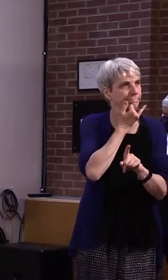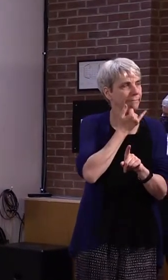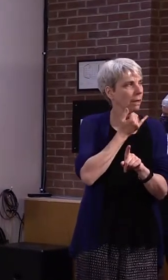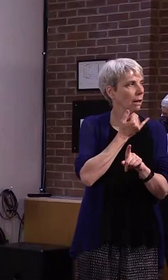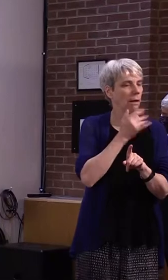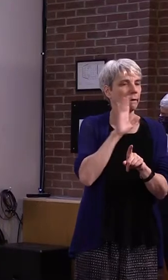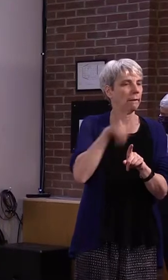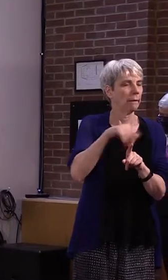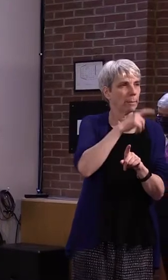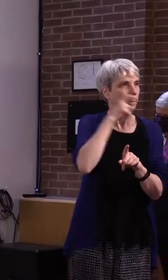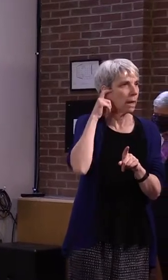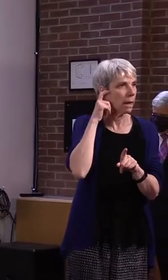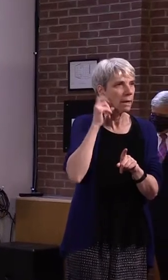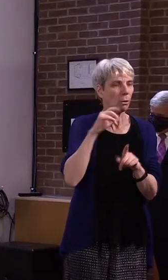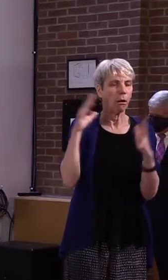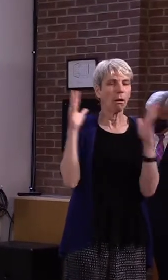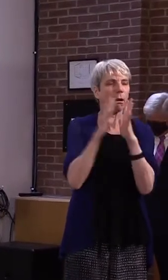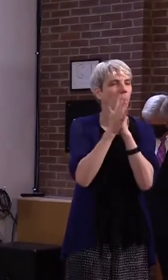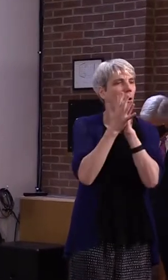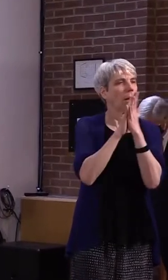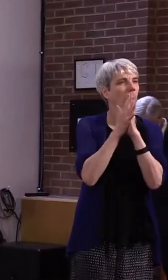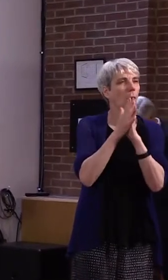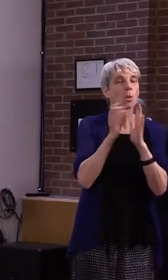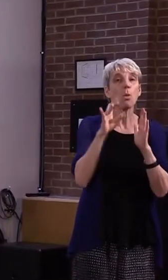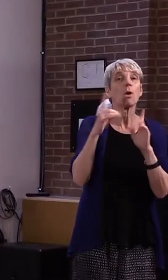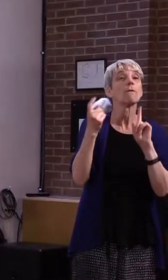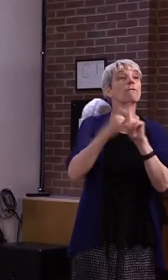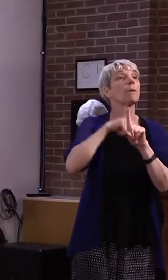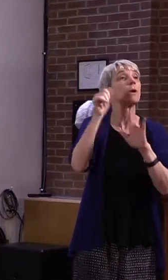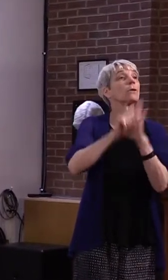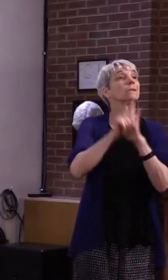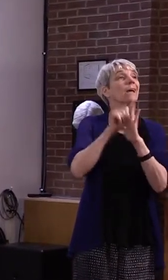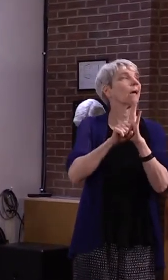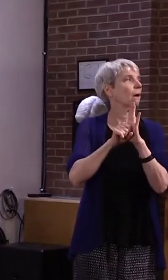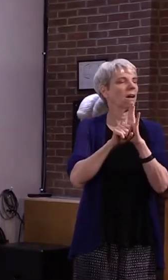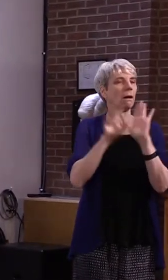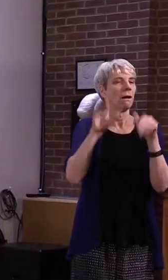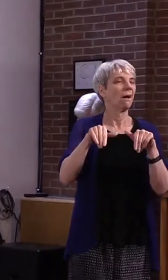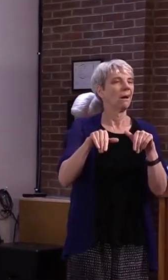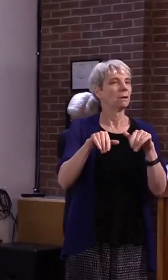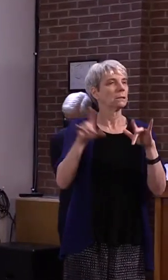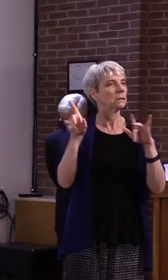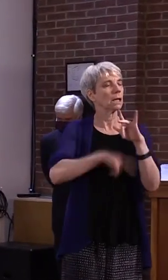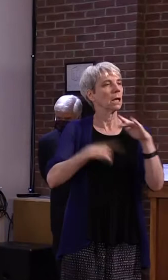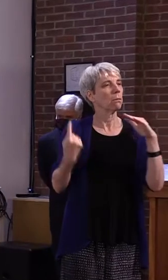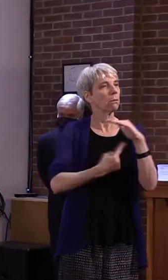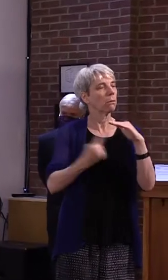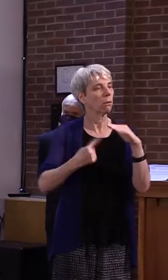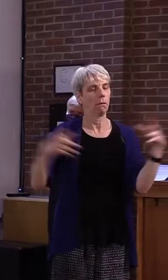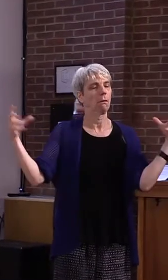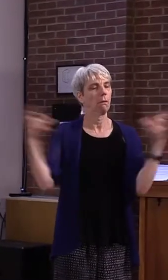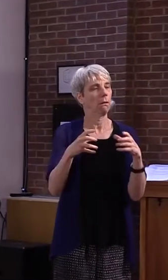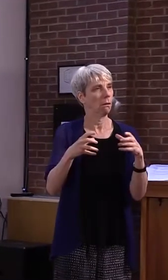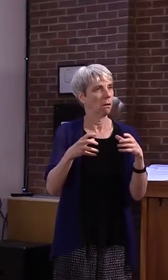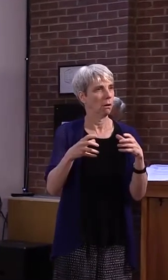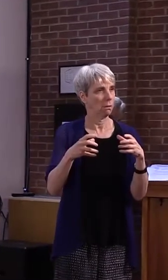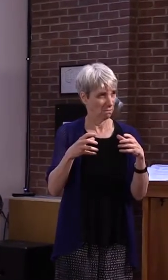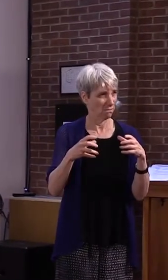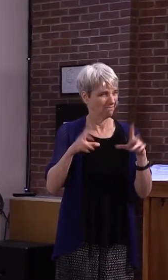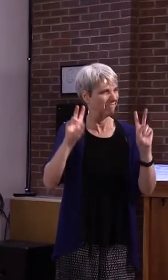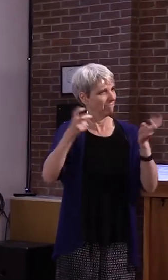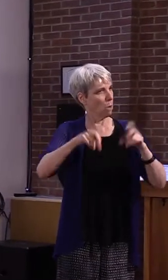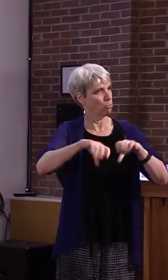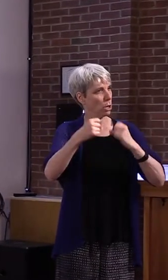they, you know, not quarantined if they were from out of state? And if not, if it was just a gathering and this happened, is